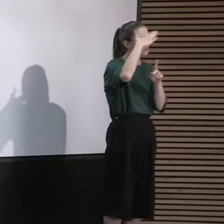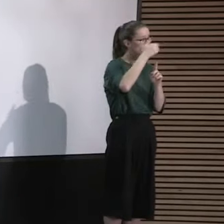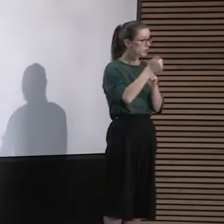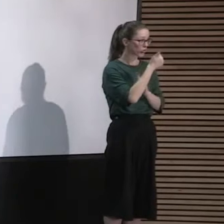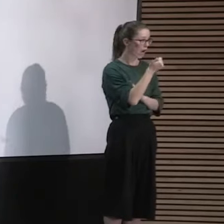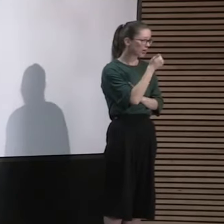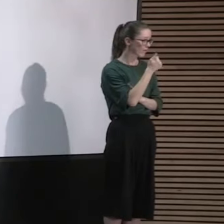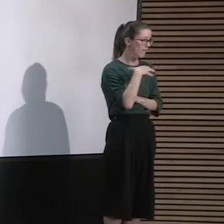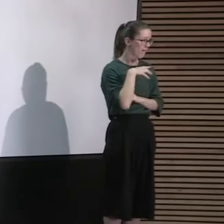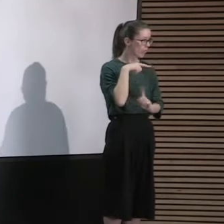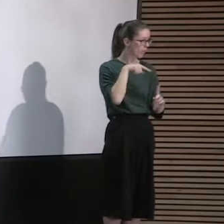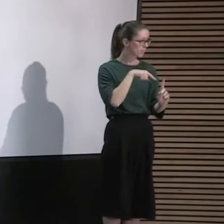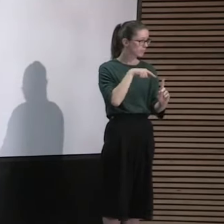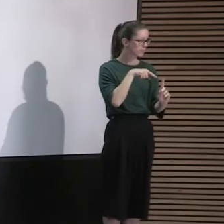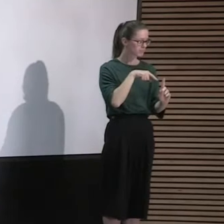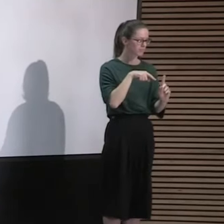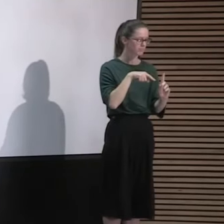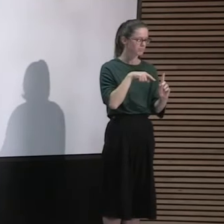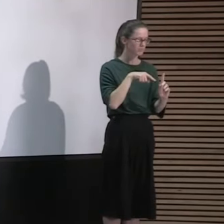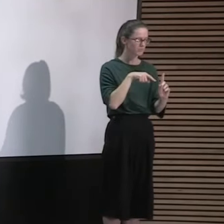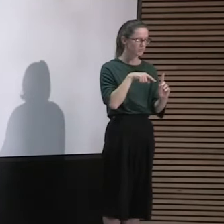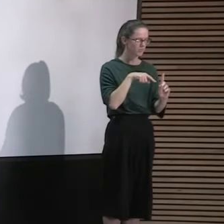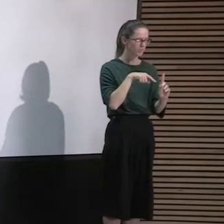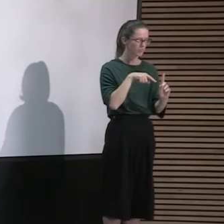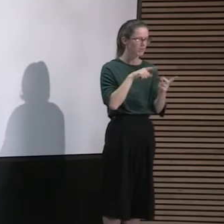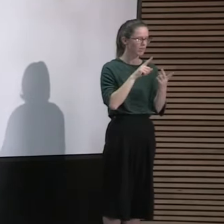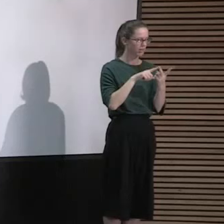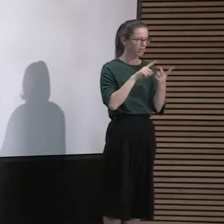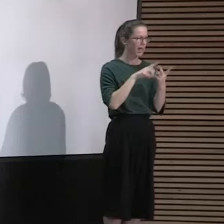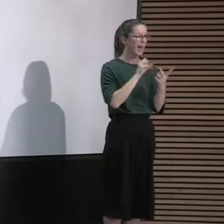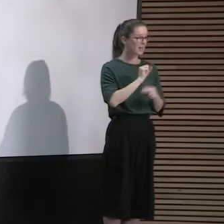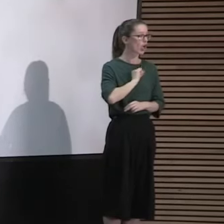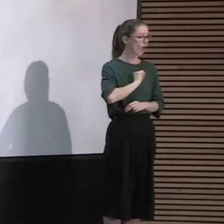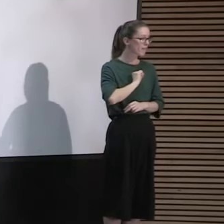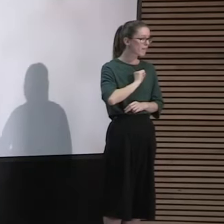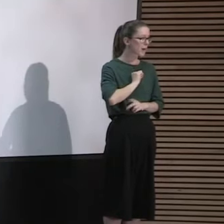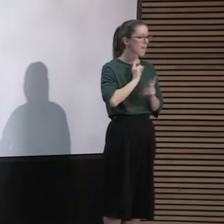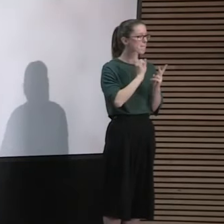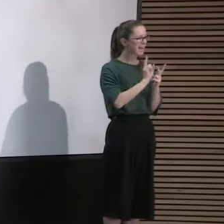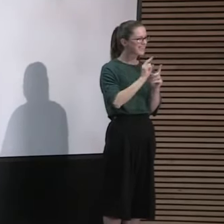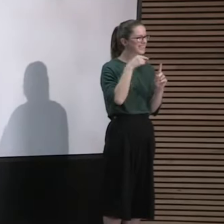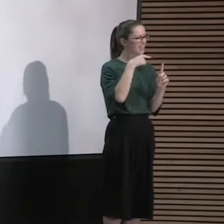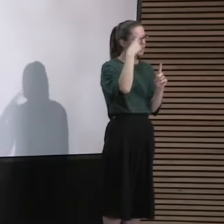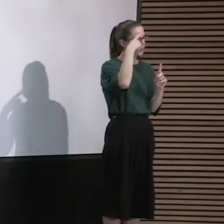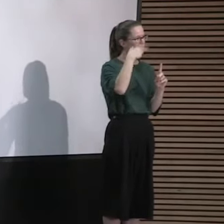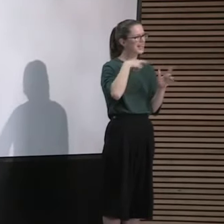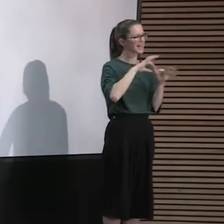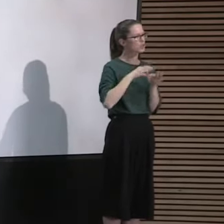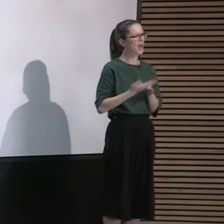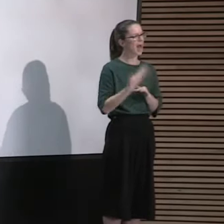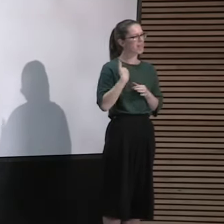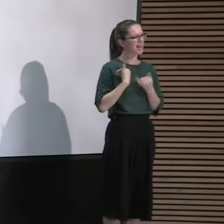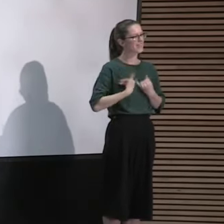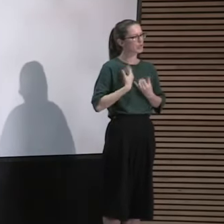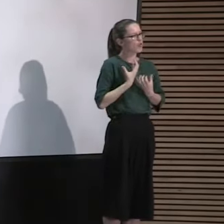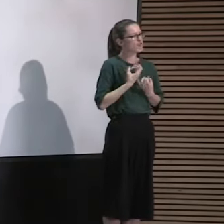in terms of and Dr. Bloomfield outlined this, that he did have a cough, but that was put down to a pre-existing medical